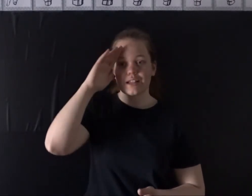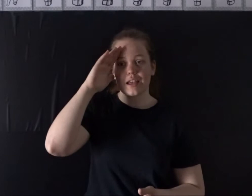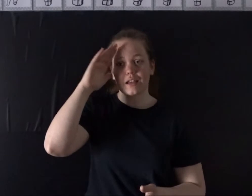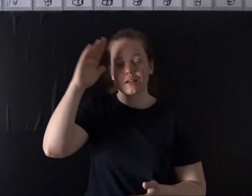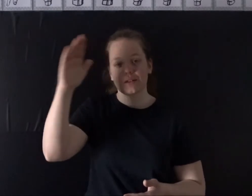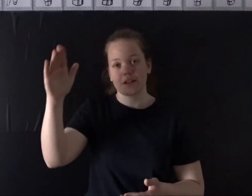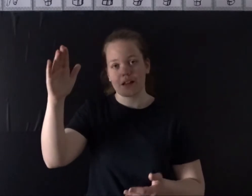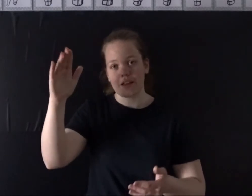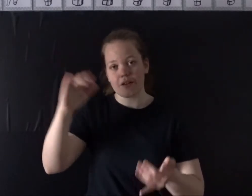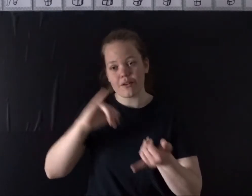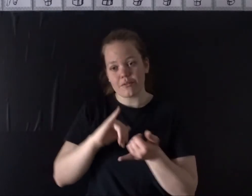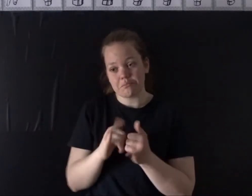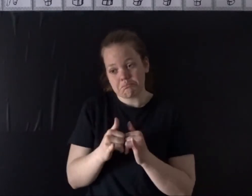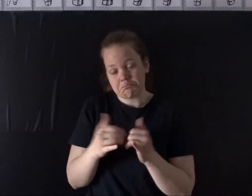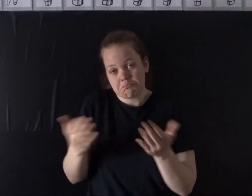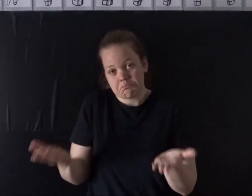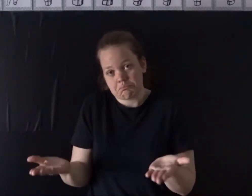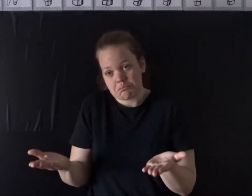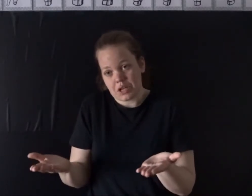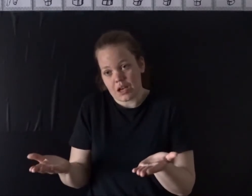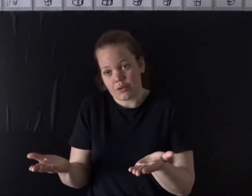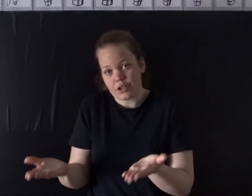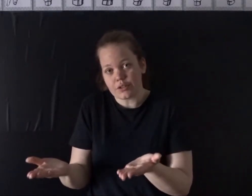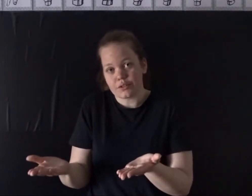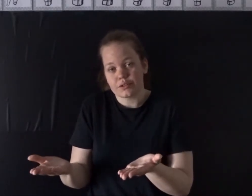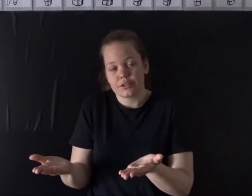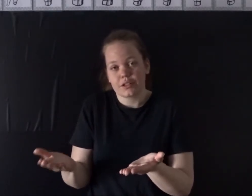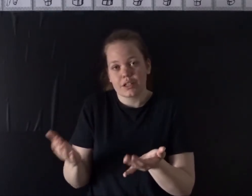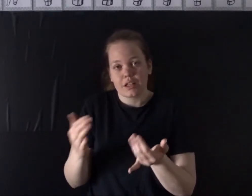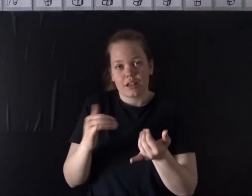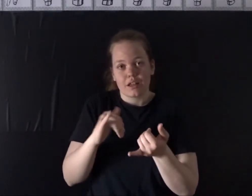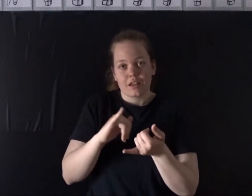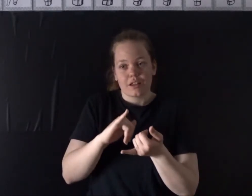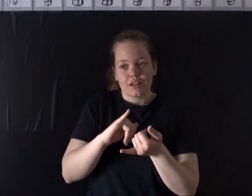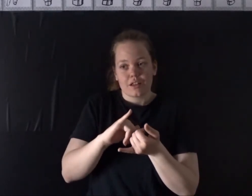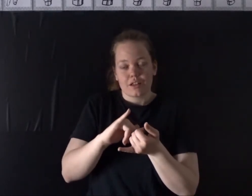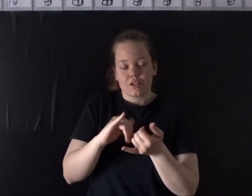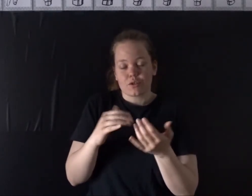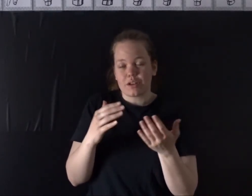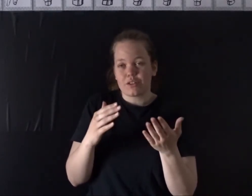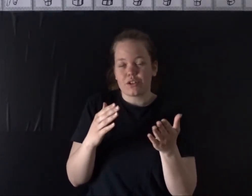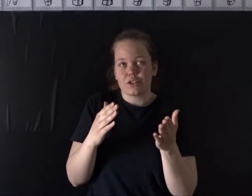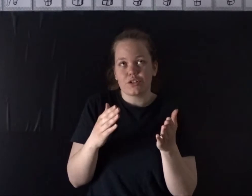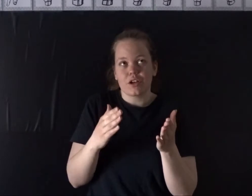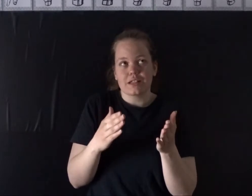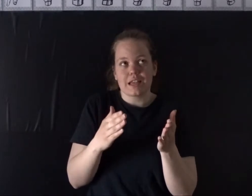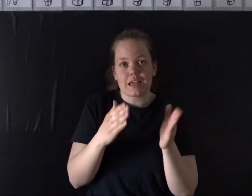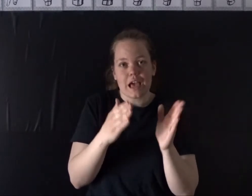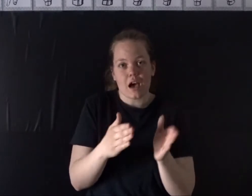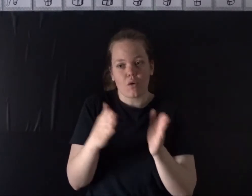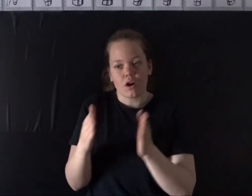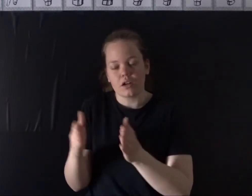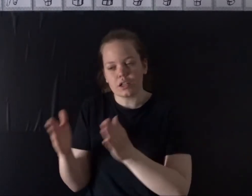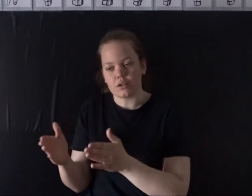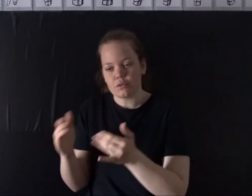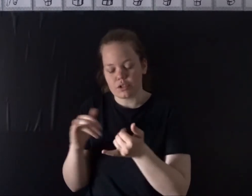say, hello, how are you? So you're not saying how are you, you're